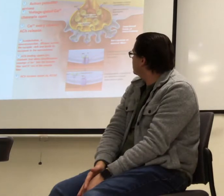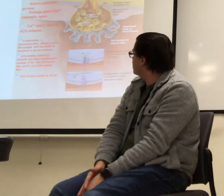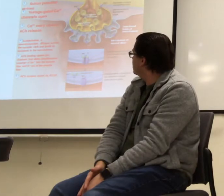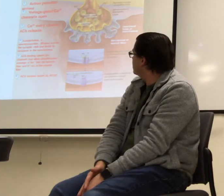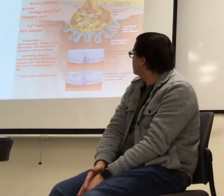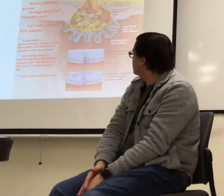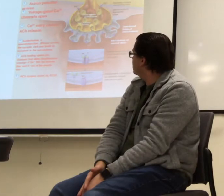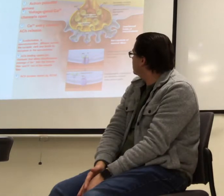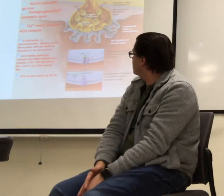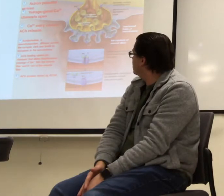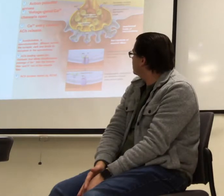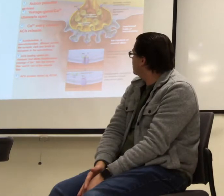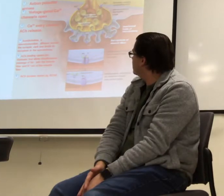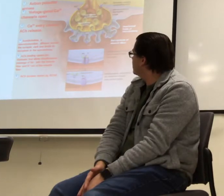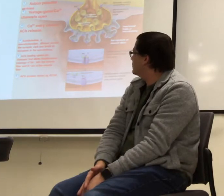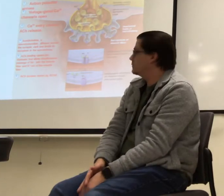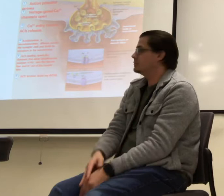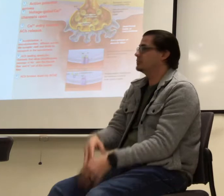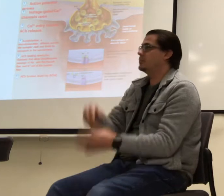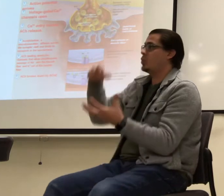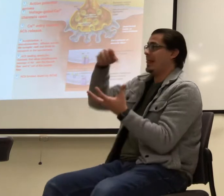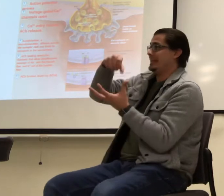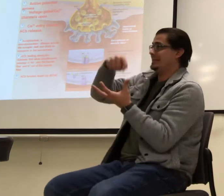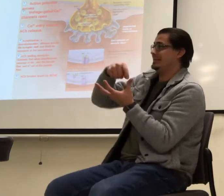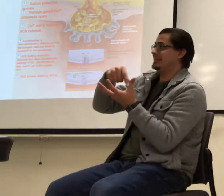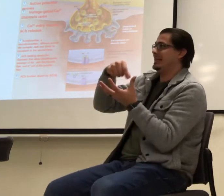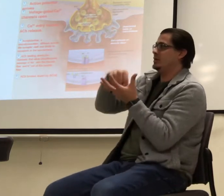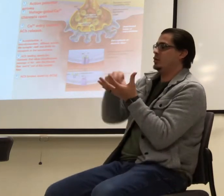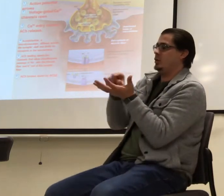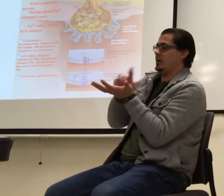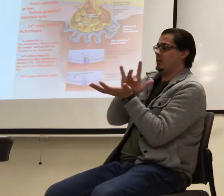into the synaptic cleft.